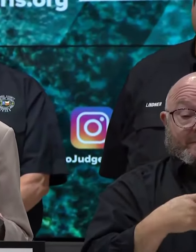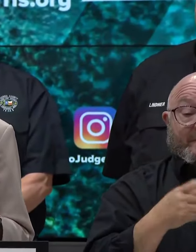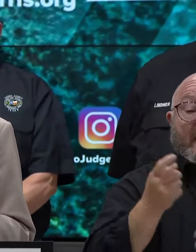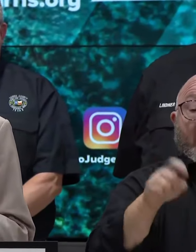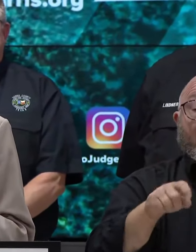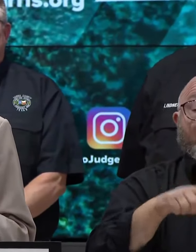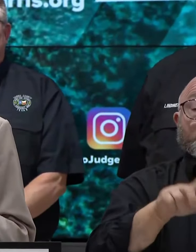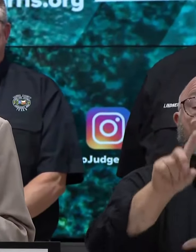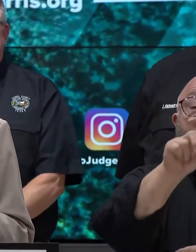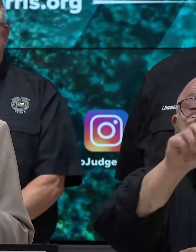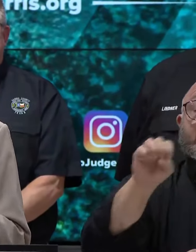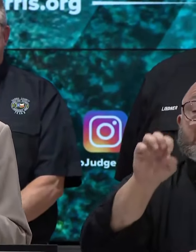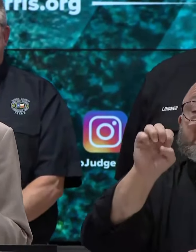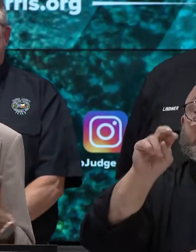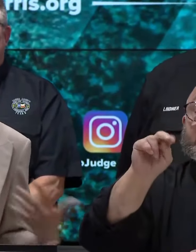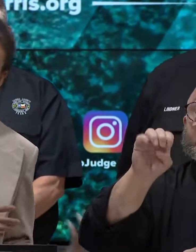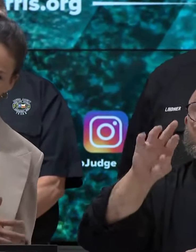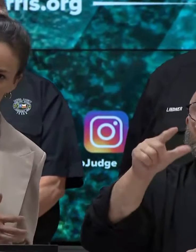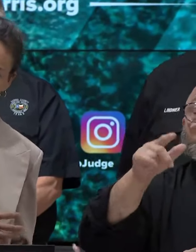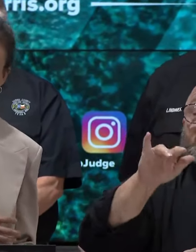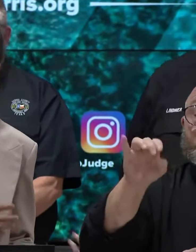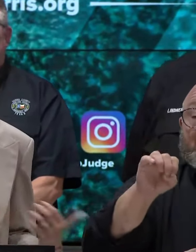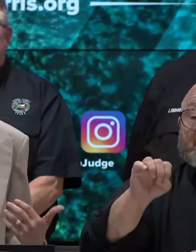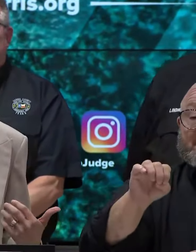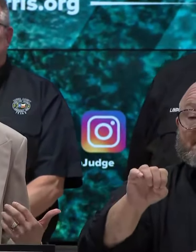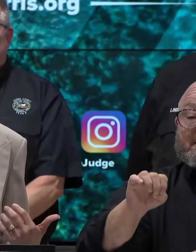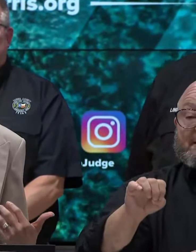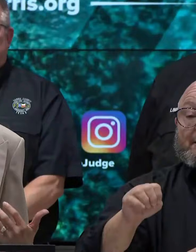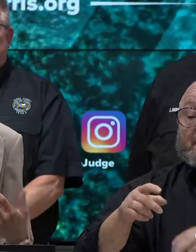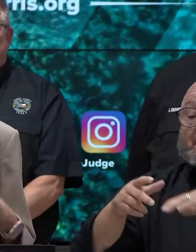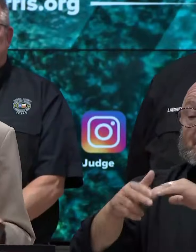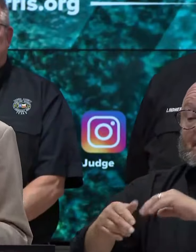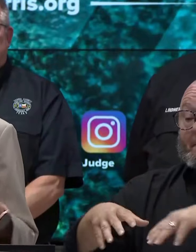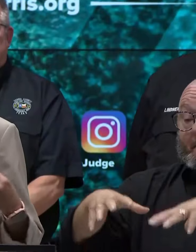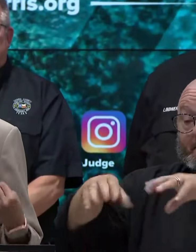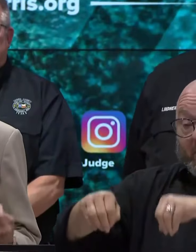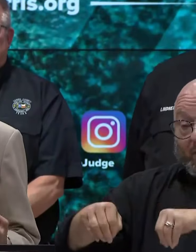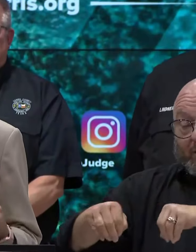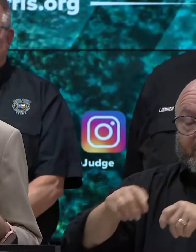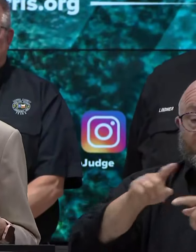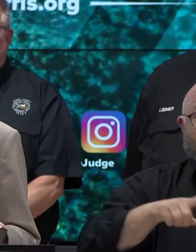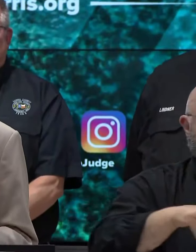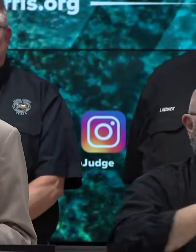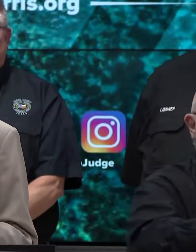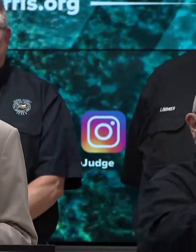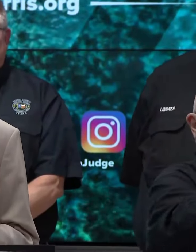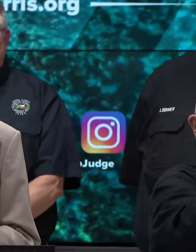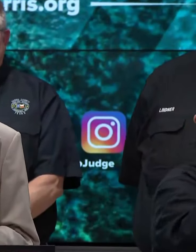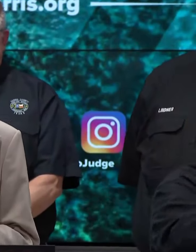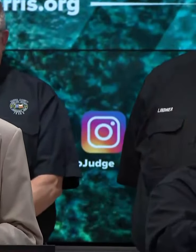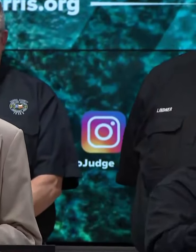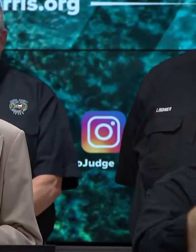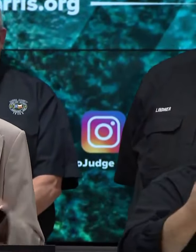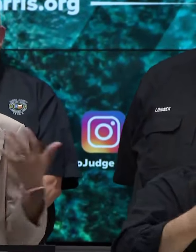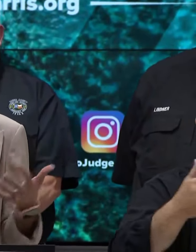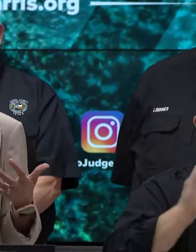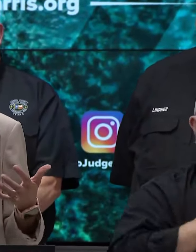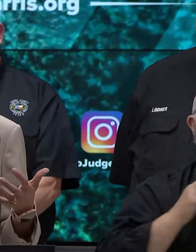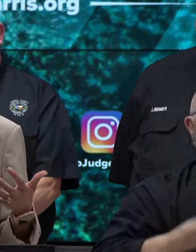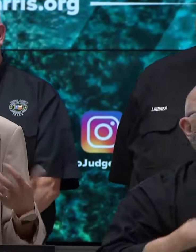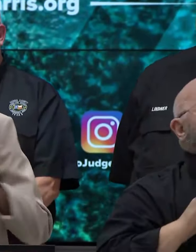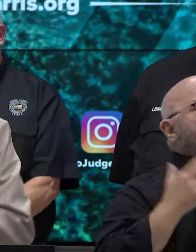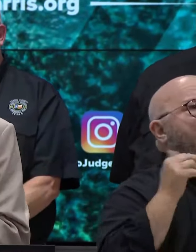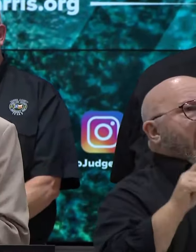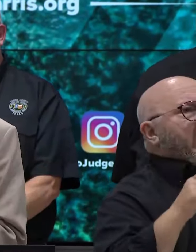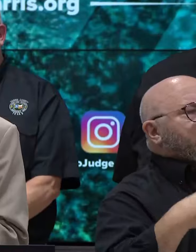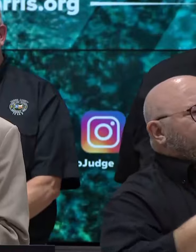to de-energize in order to re-energize other sections, right? And so throughout the process, and you'll hear this from our customers as well, I had